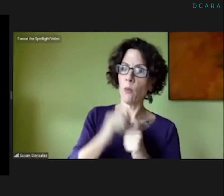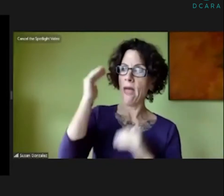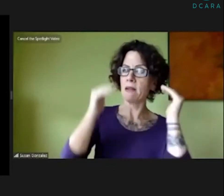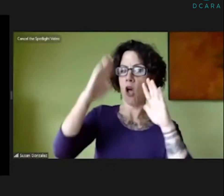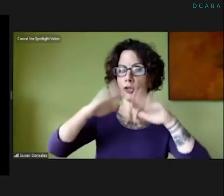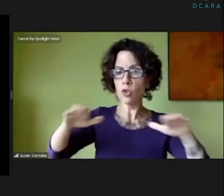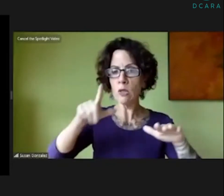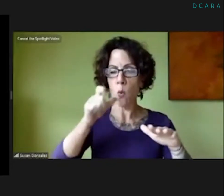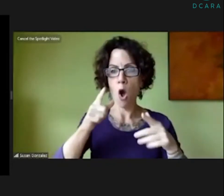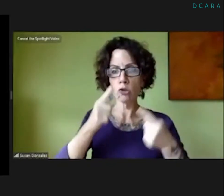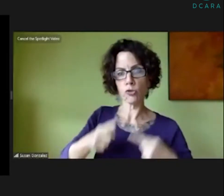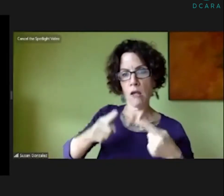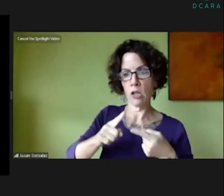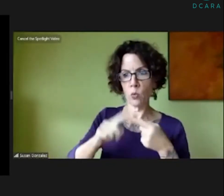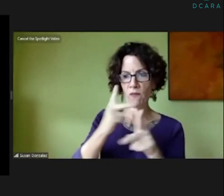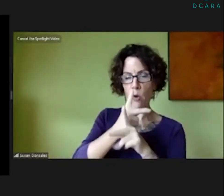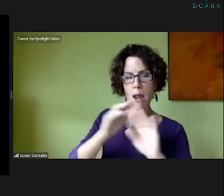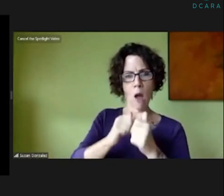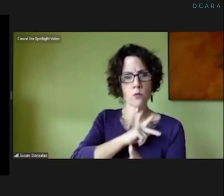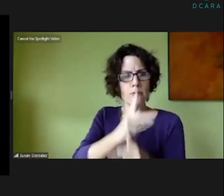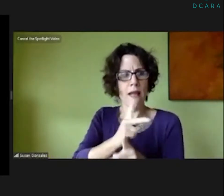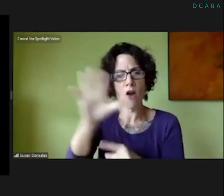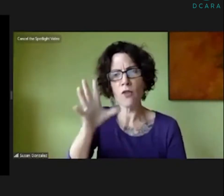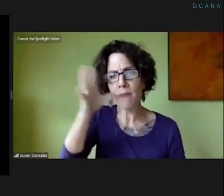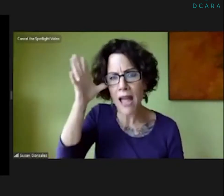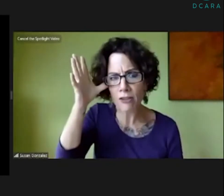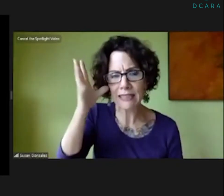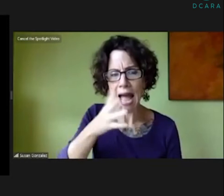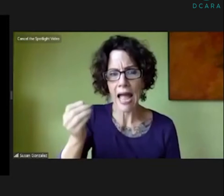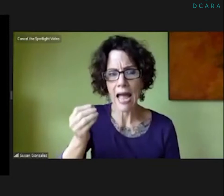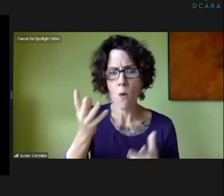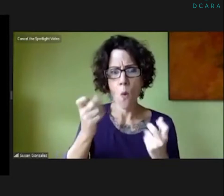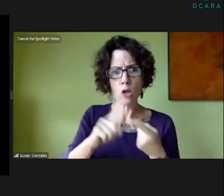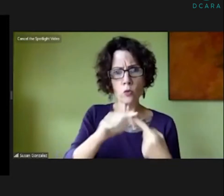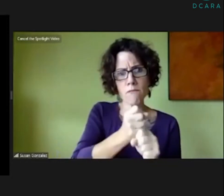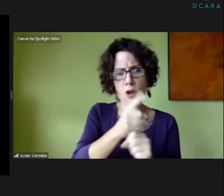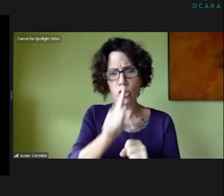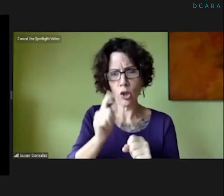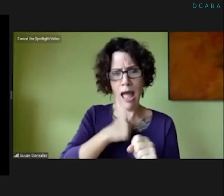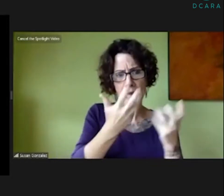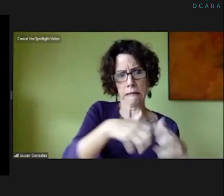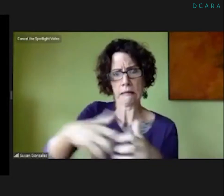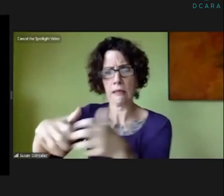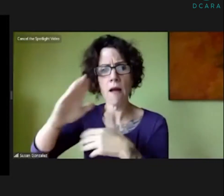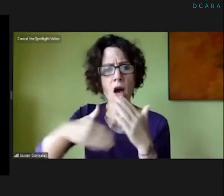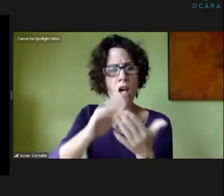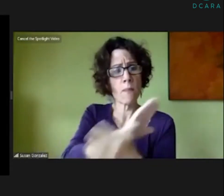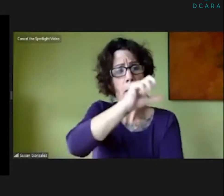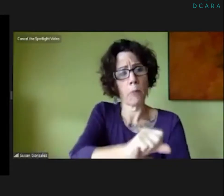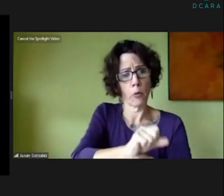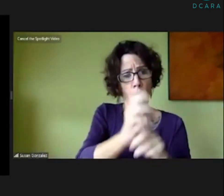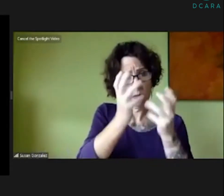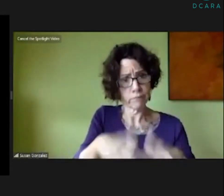especially with adult children who struggle to figure out how to care for their parents and want to make sure that everything is arranged, all